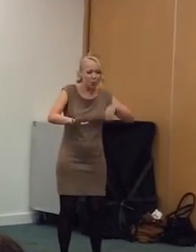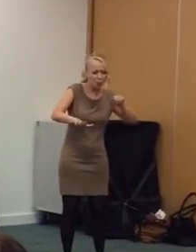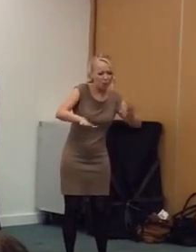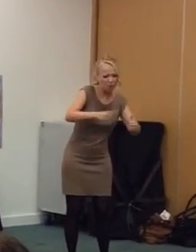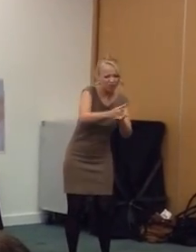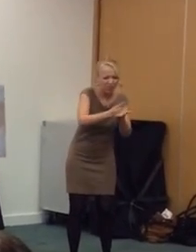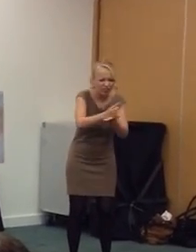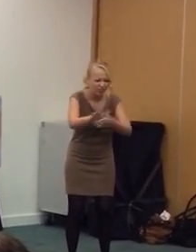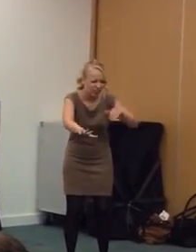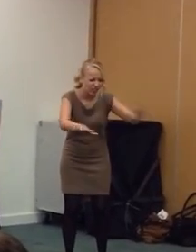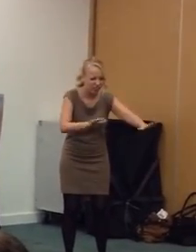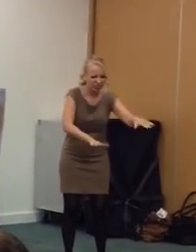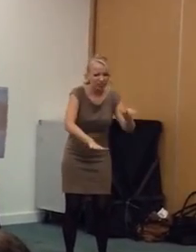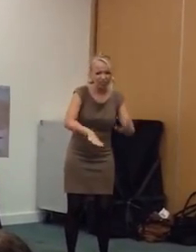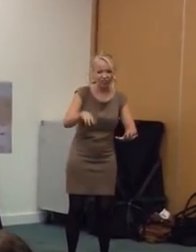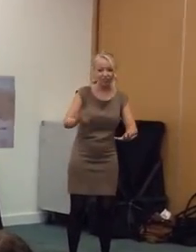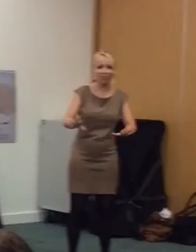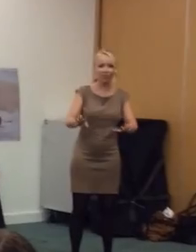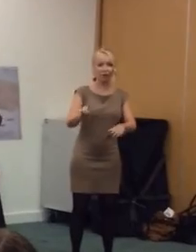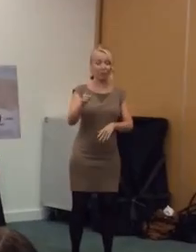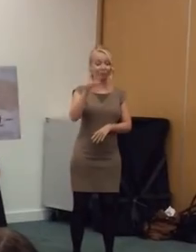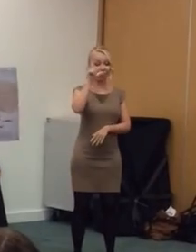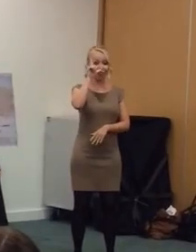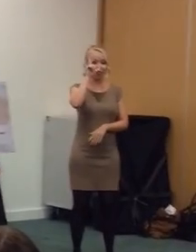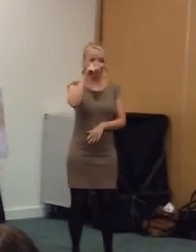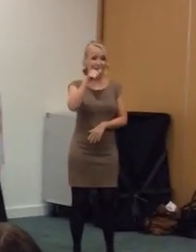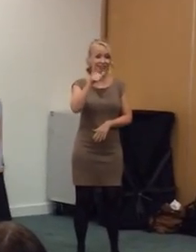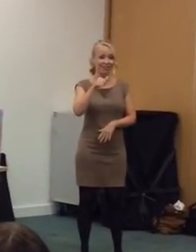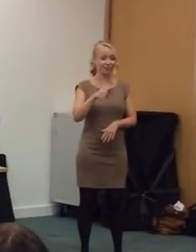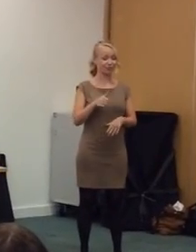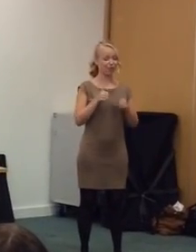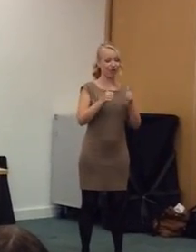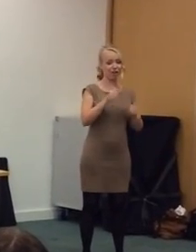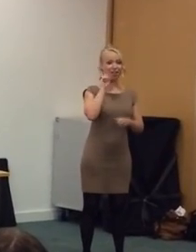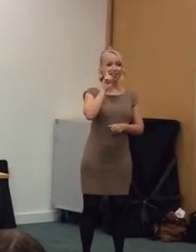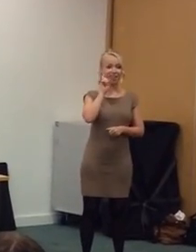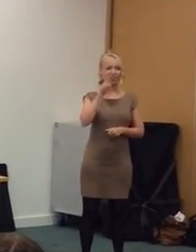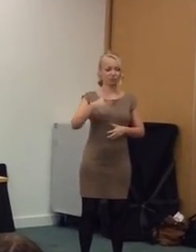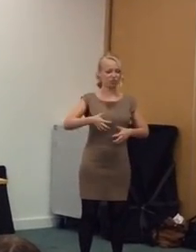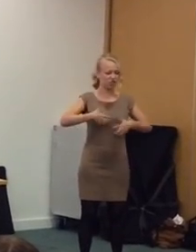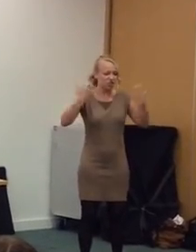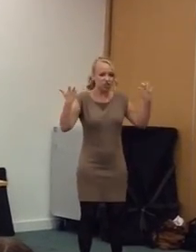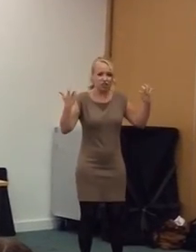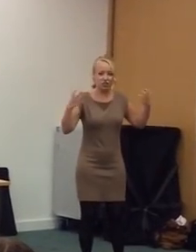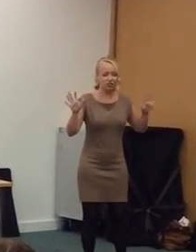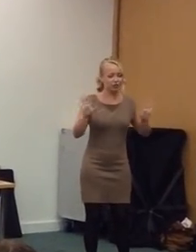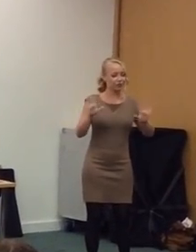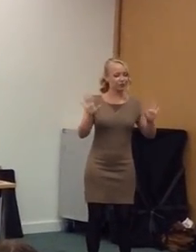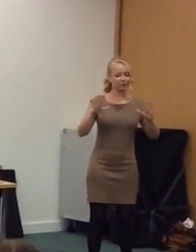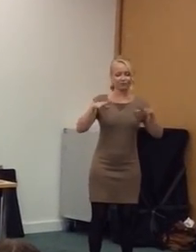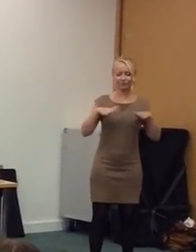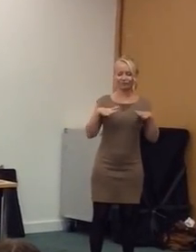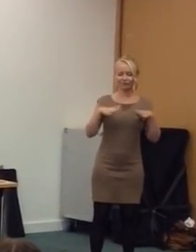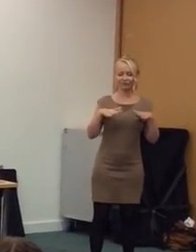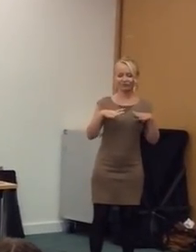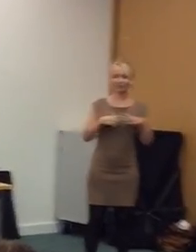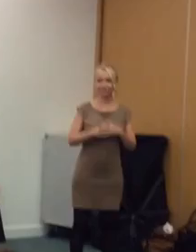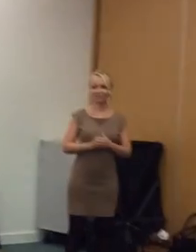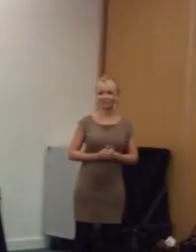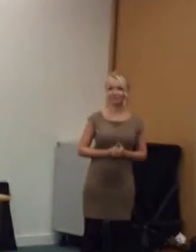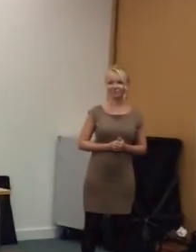house. But luckily, the kindly lady never stayed angry for long. Do you spread your dirty paw prints inside the